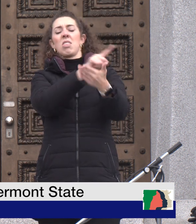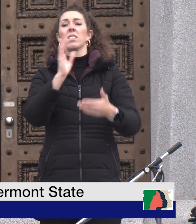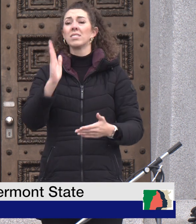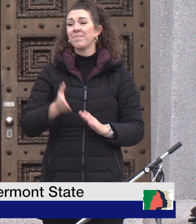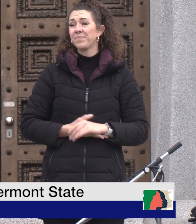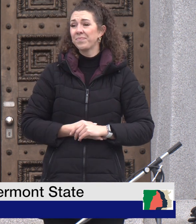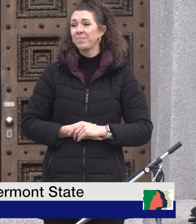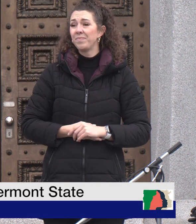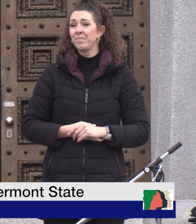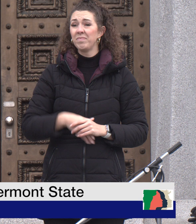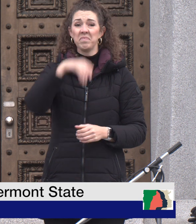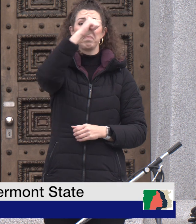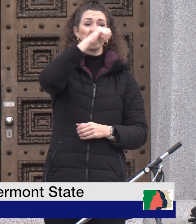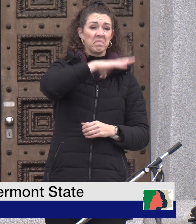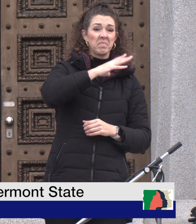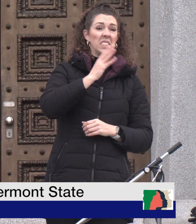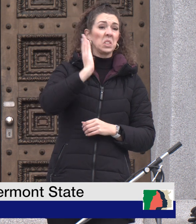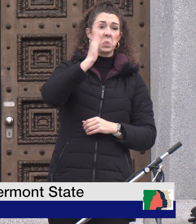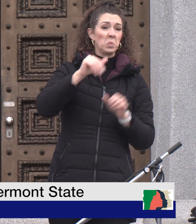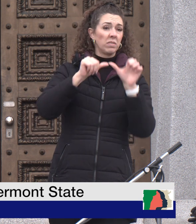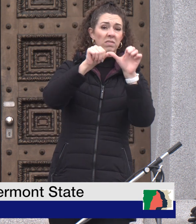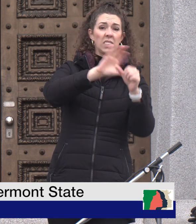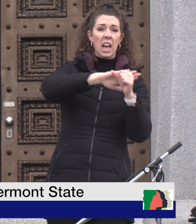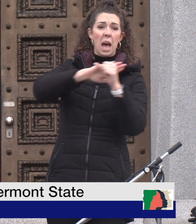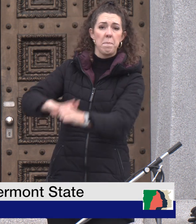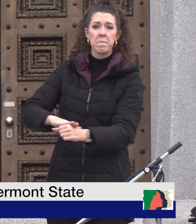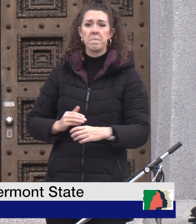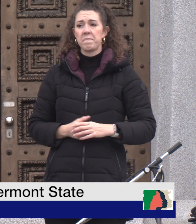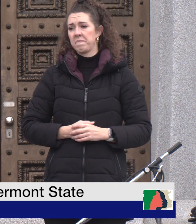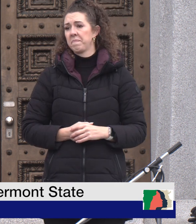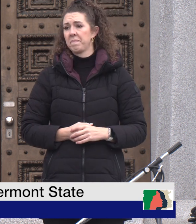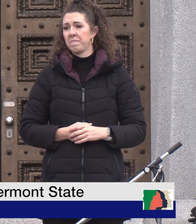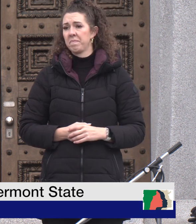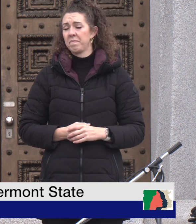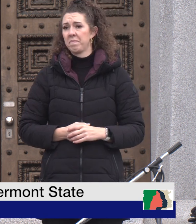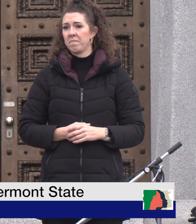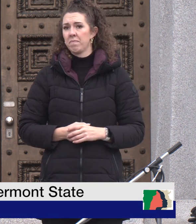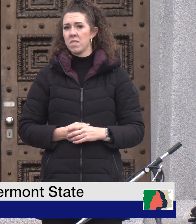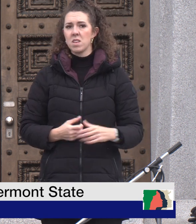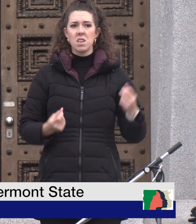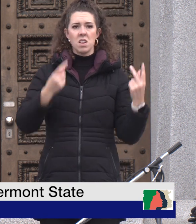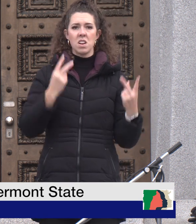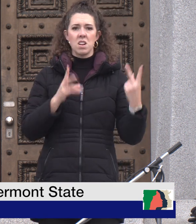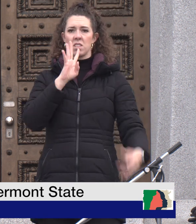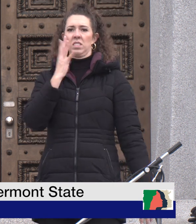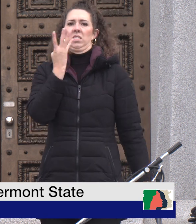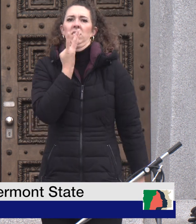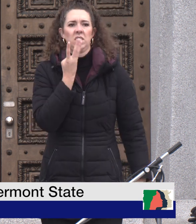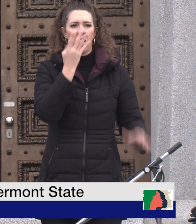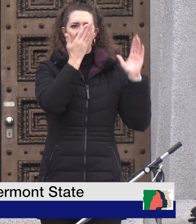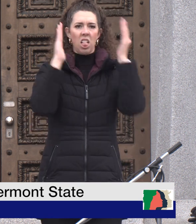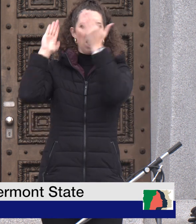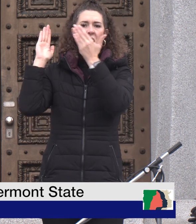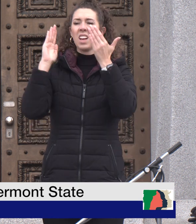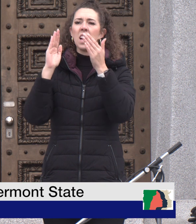The misogyny will come. The mixed messages will come, but the hope will